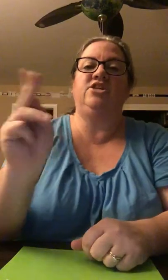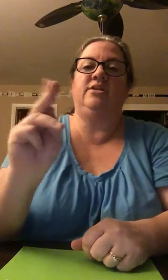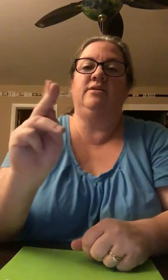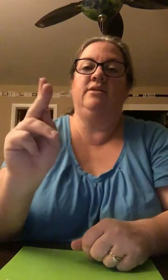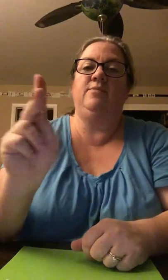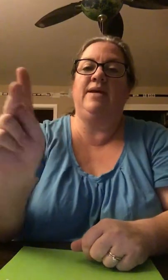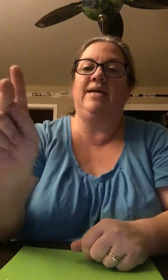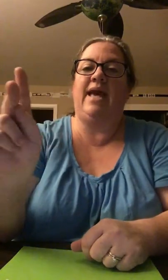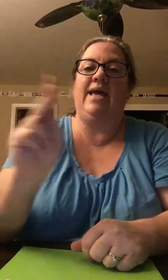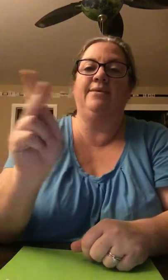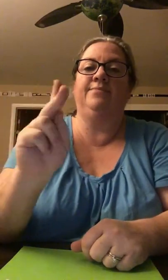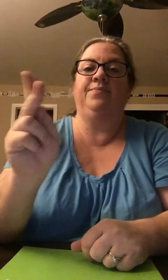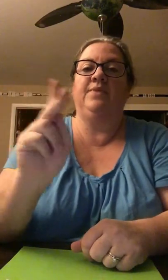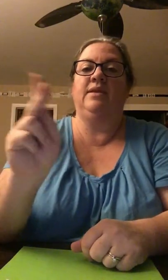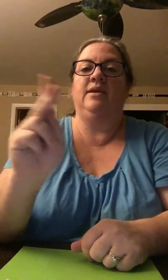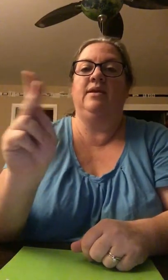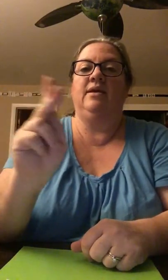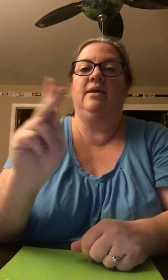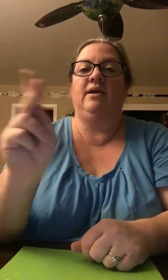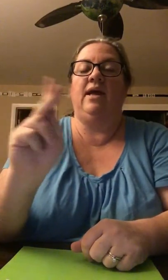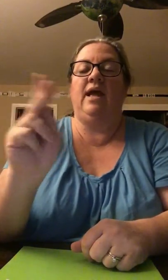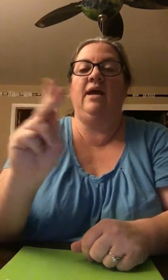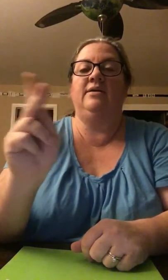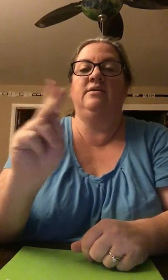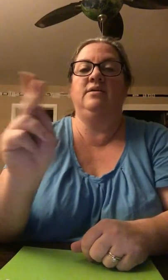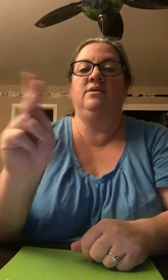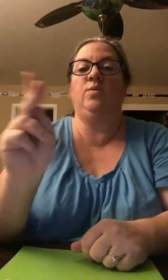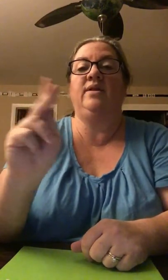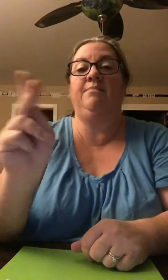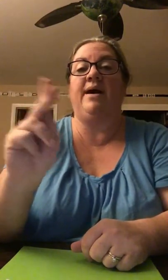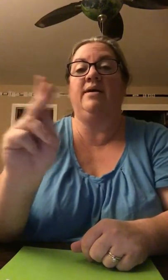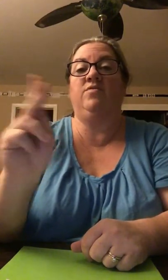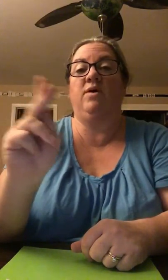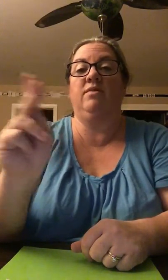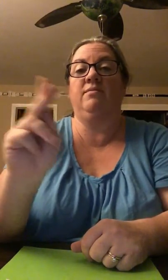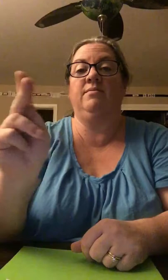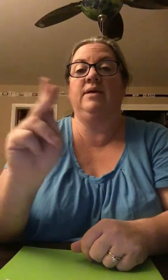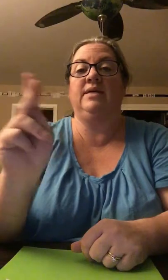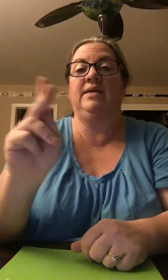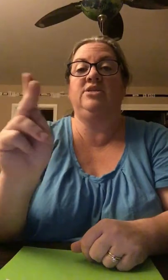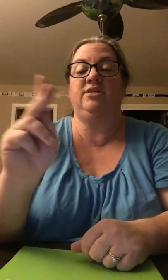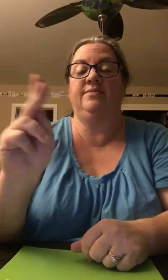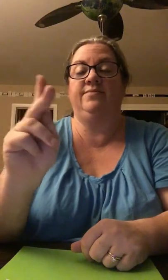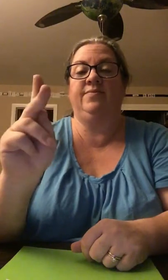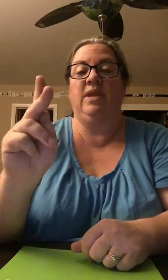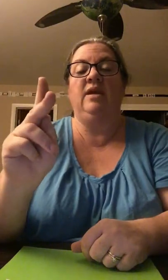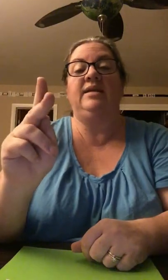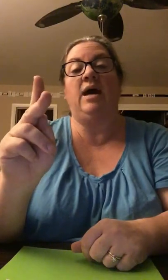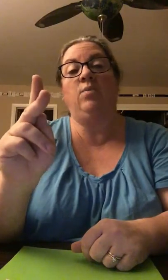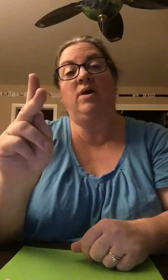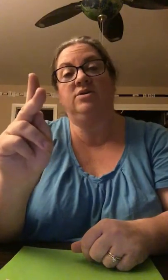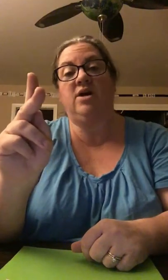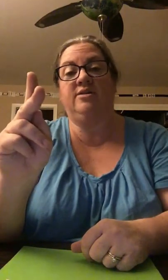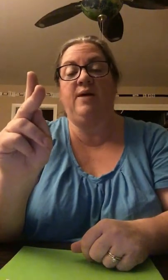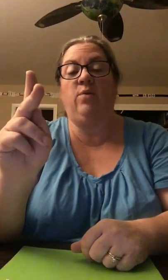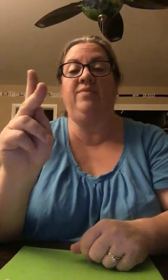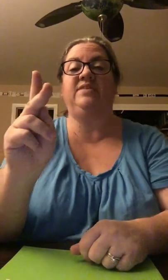Kitchen. You make a K and you wiggle it back and forth. Kitchen. Now, we also talked about, we've